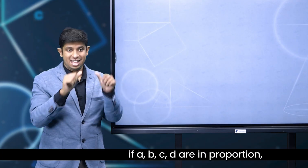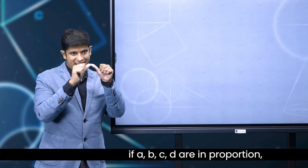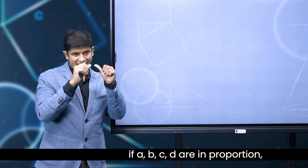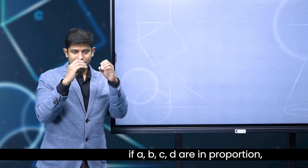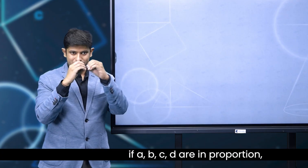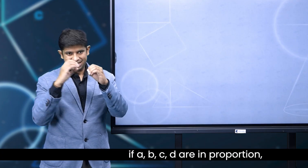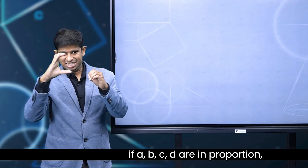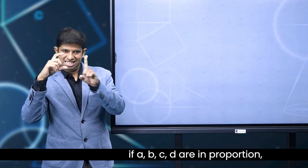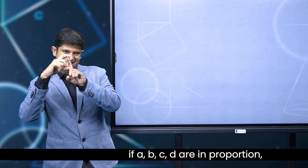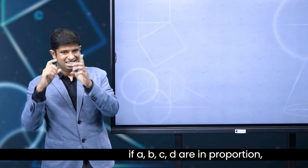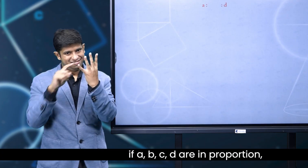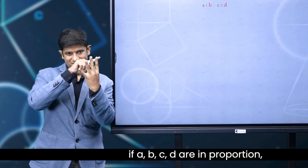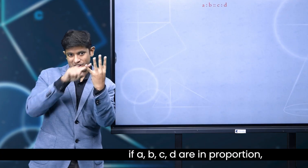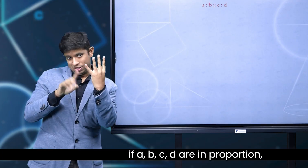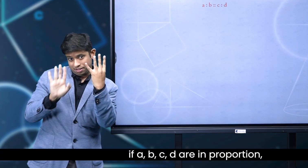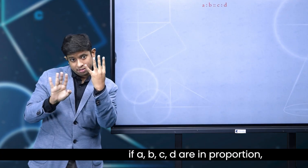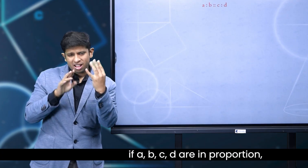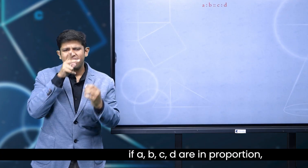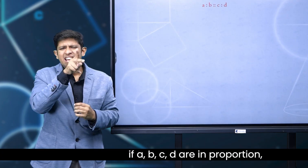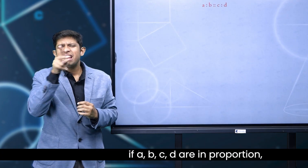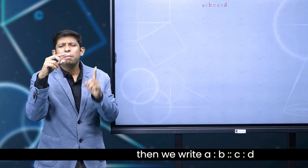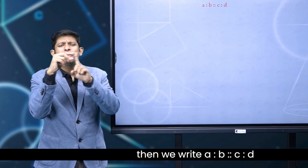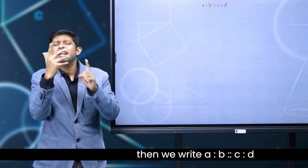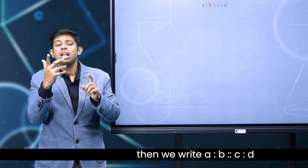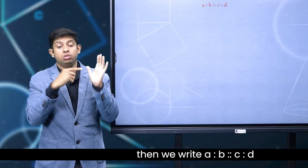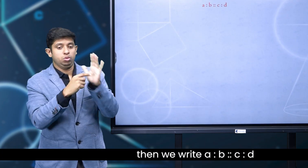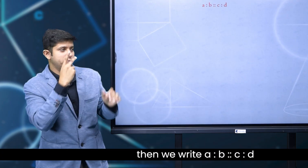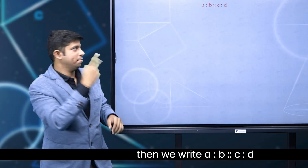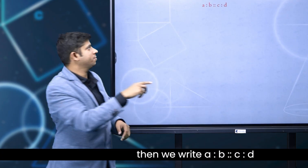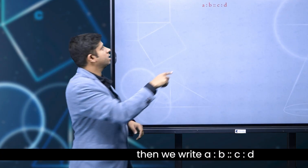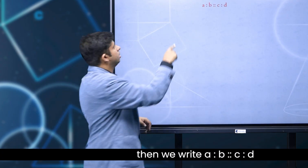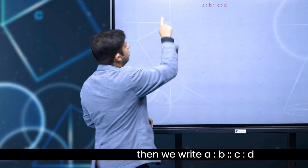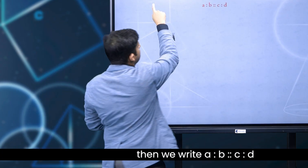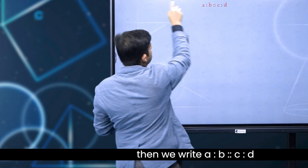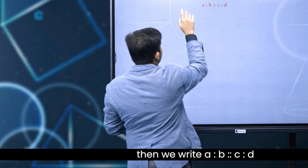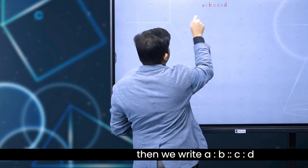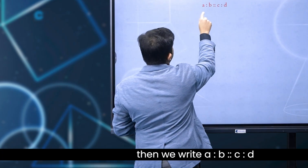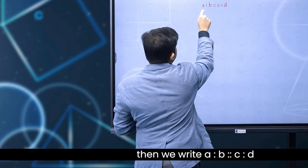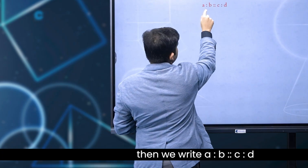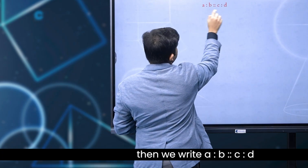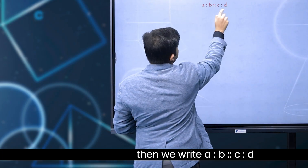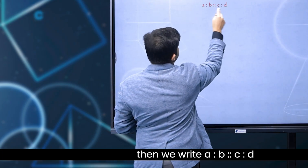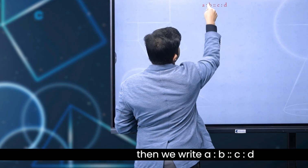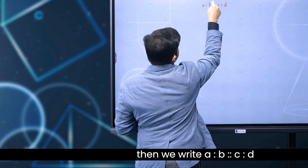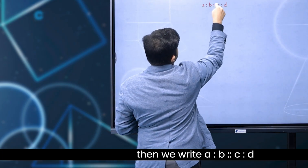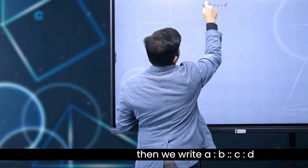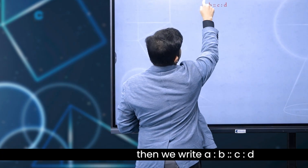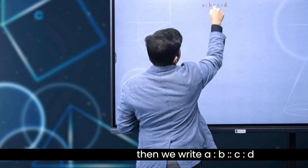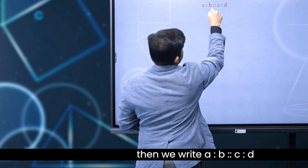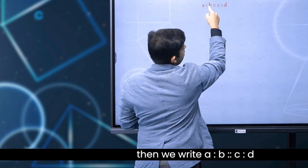If A, B, C, D are in proportion, then we write A is to B is to C is to